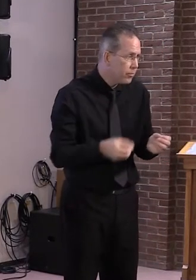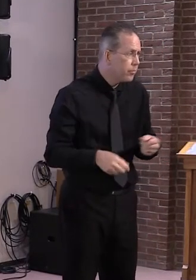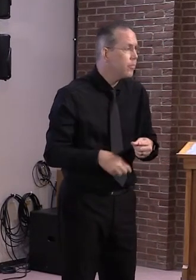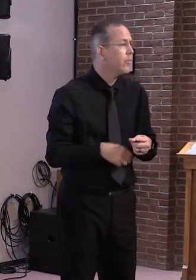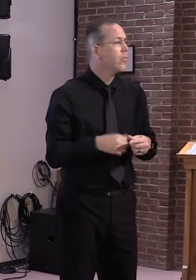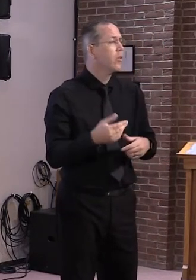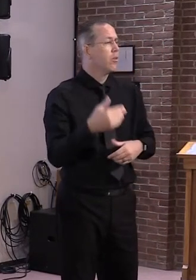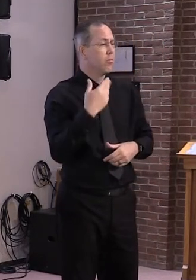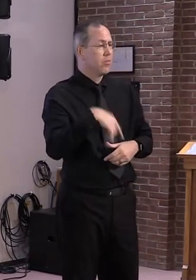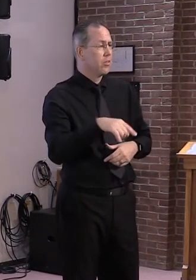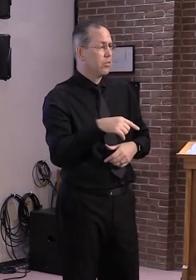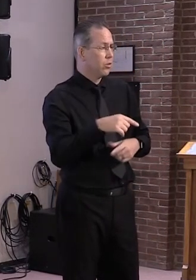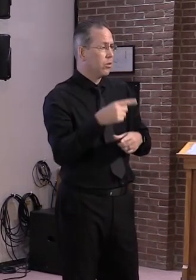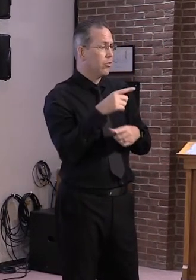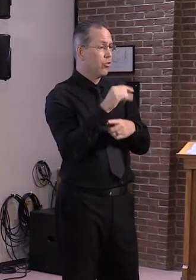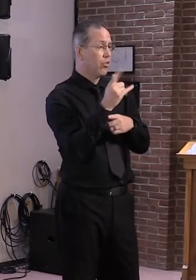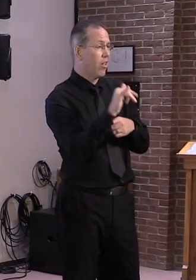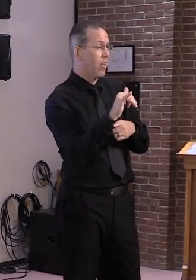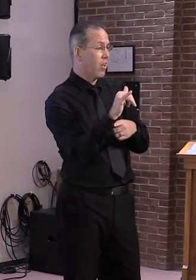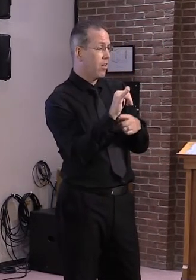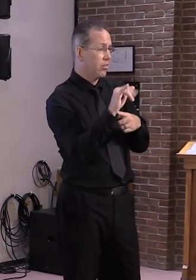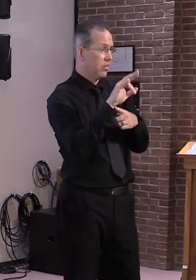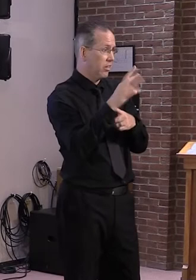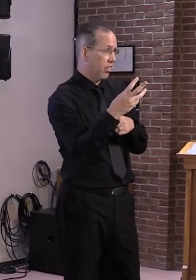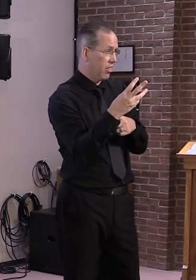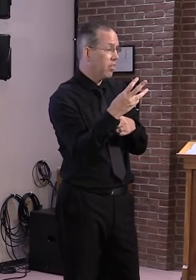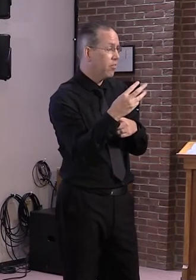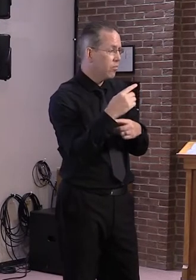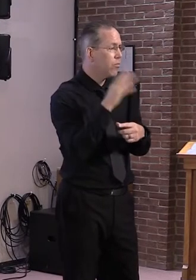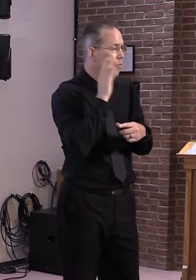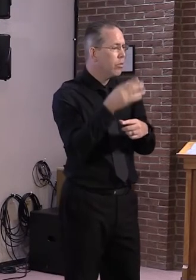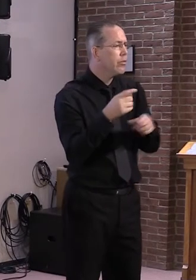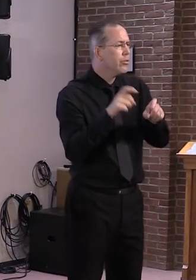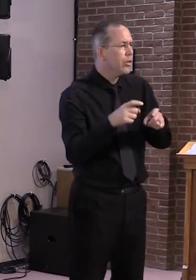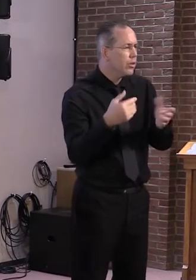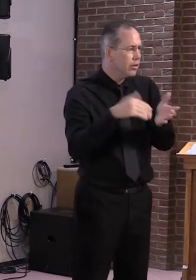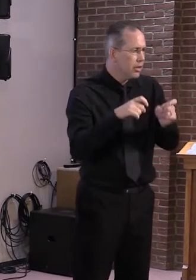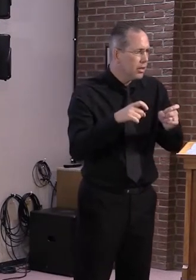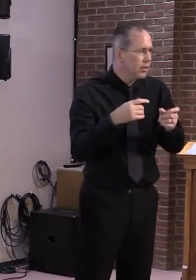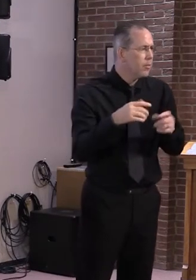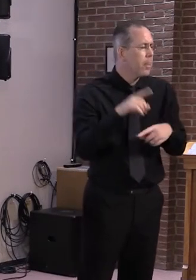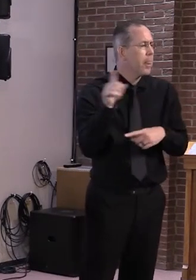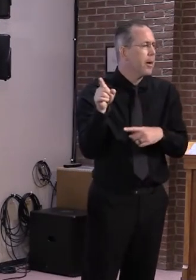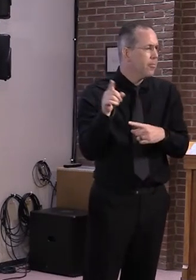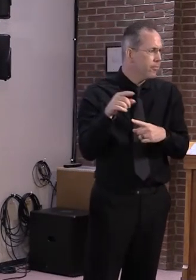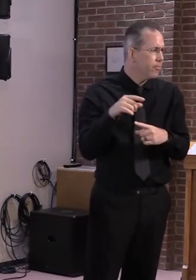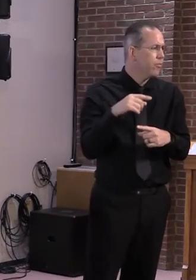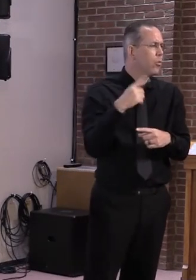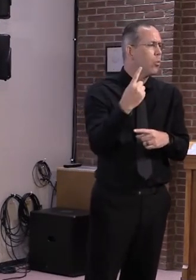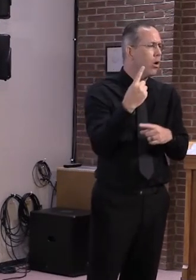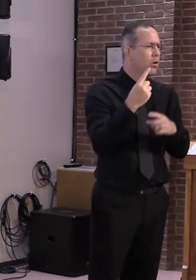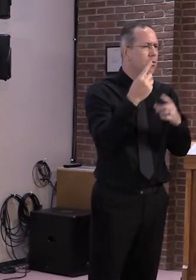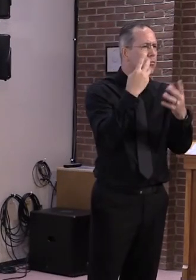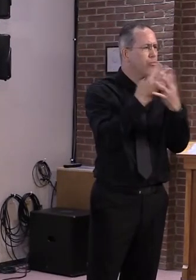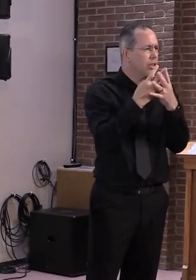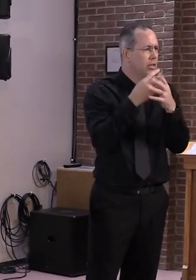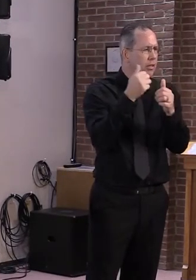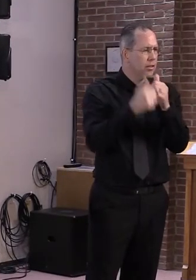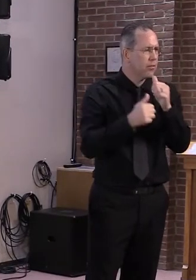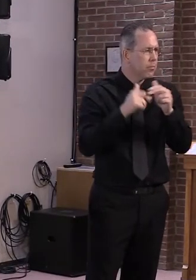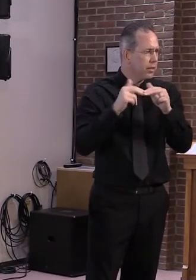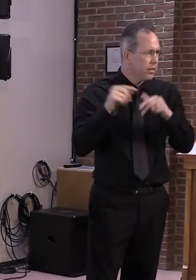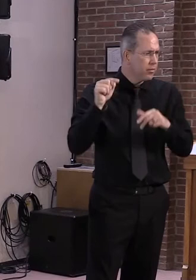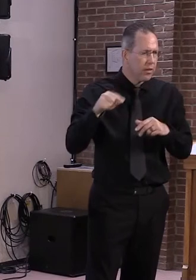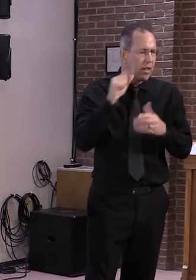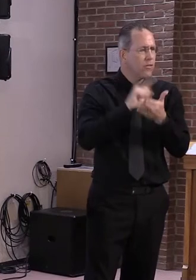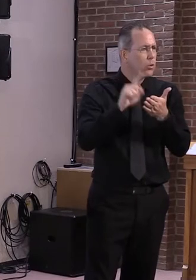Corrections and the Department of Health will be doing mass testing of one facility each week. First